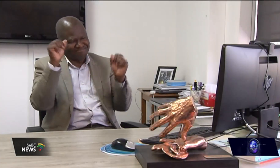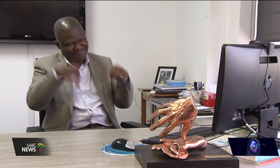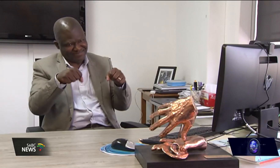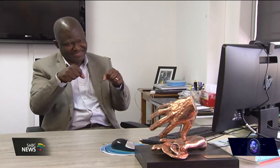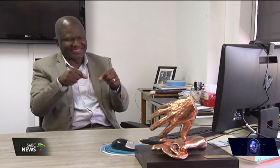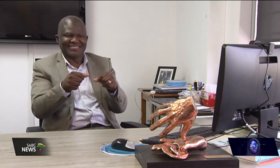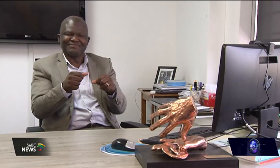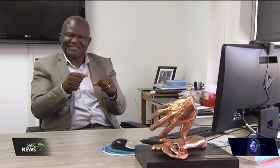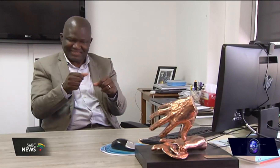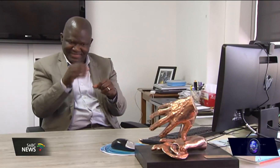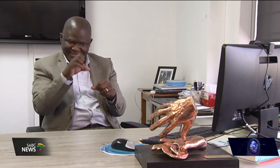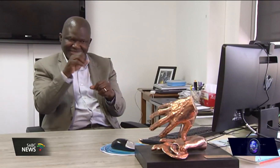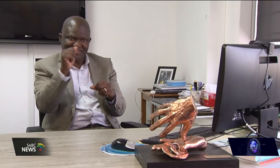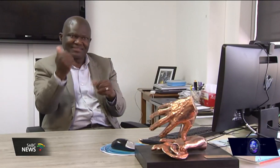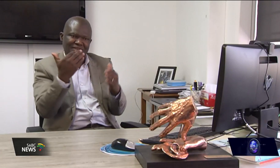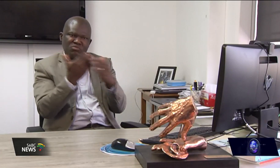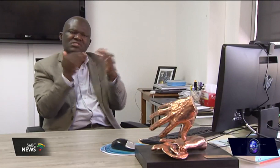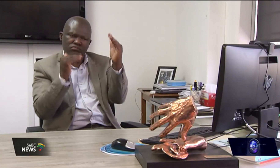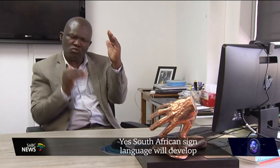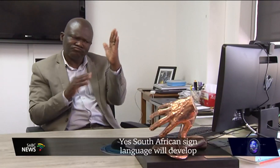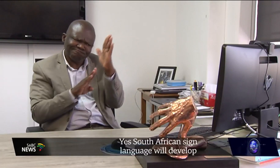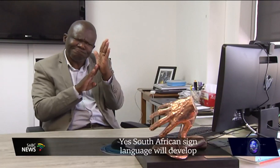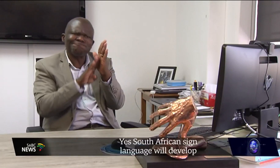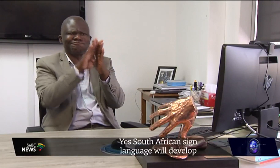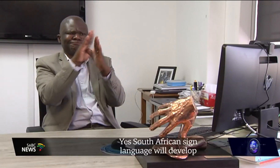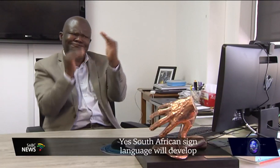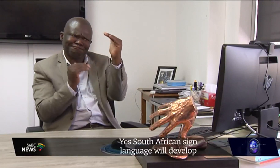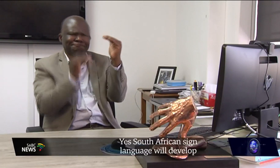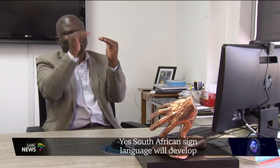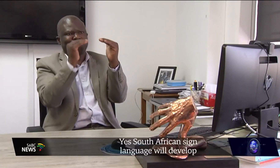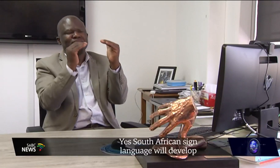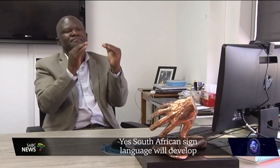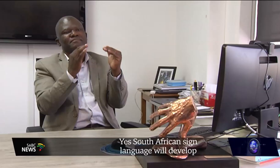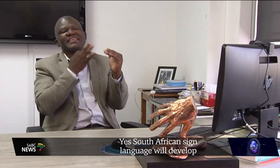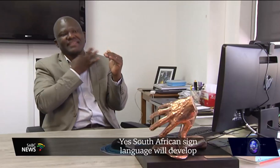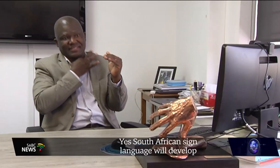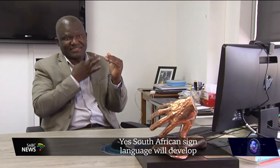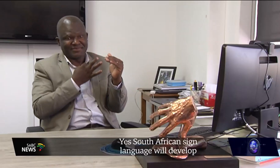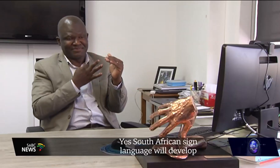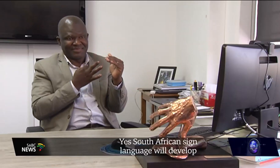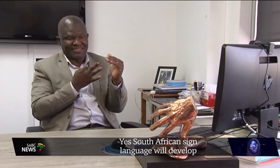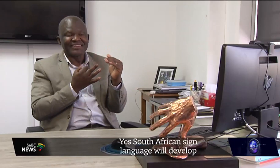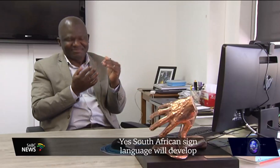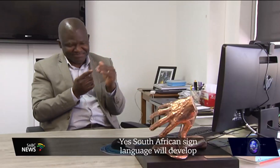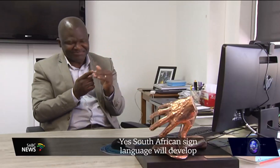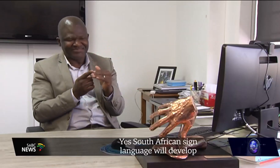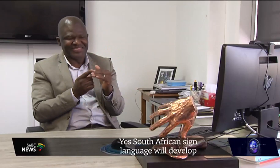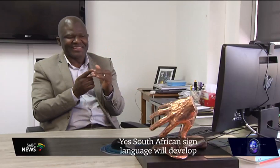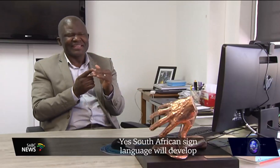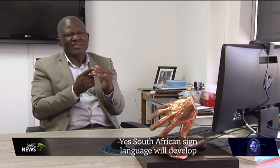Nka se re no ke tlo dumela gore well yes South African Sign Language it tlo developa e fihle